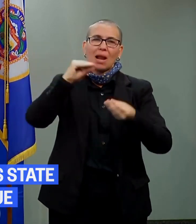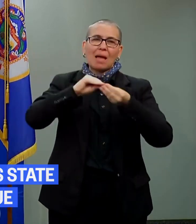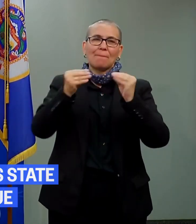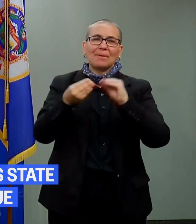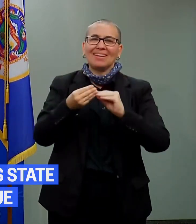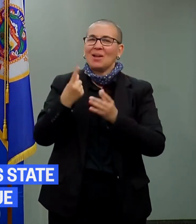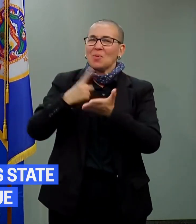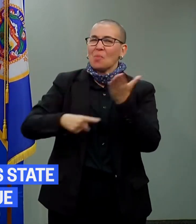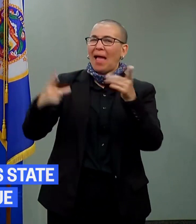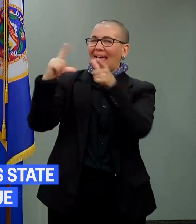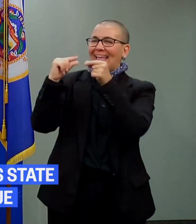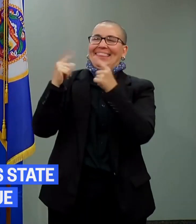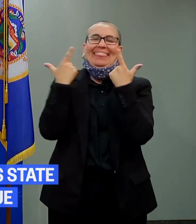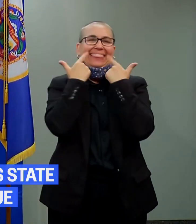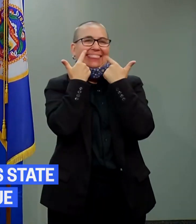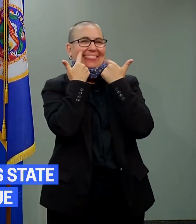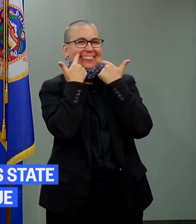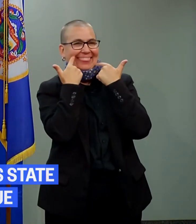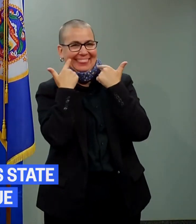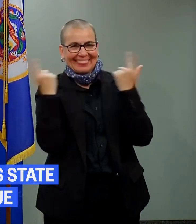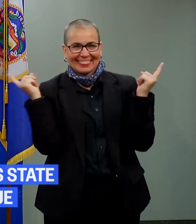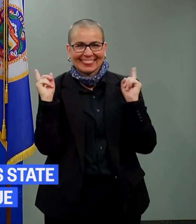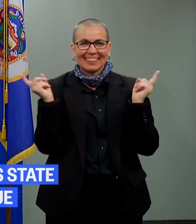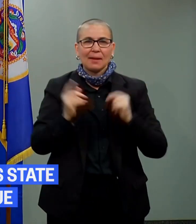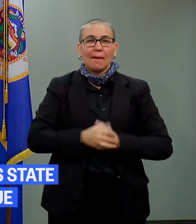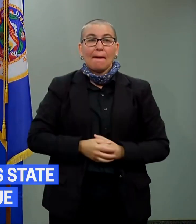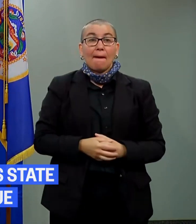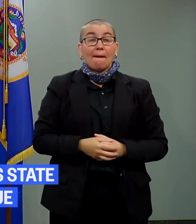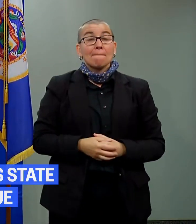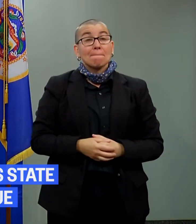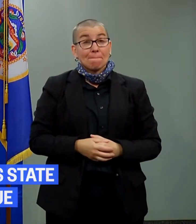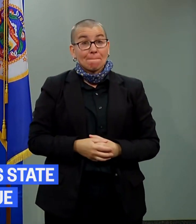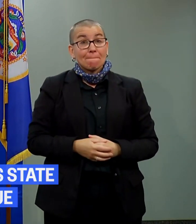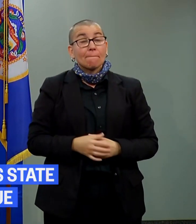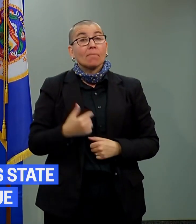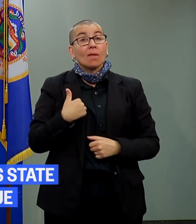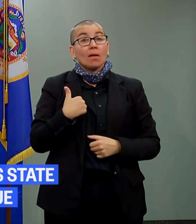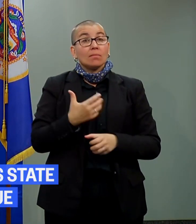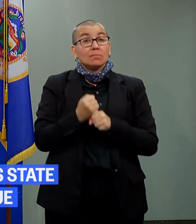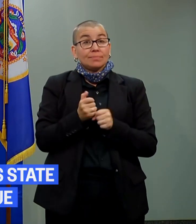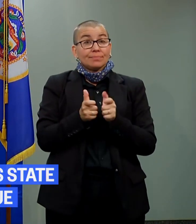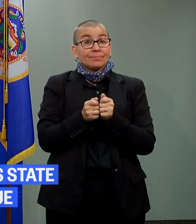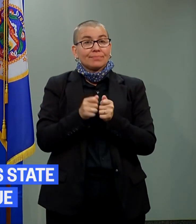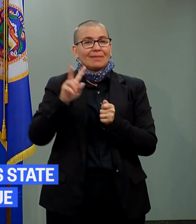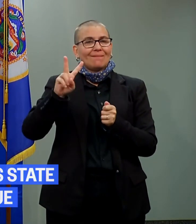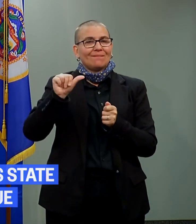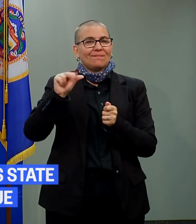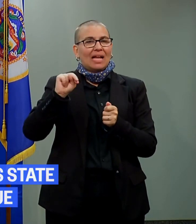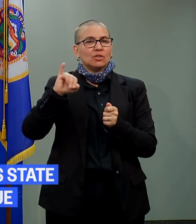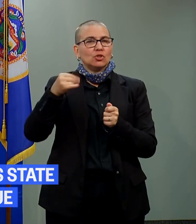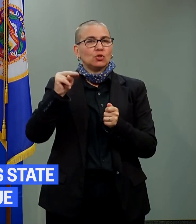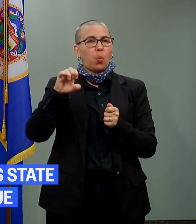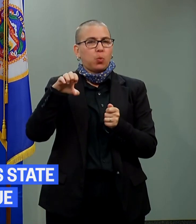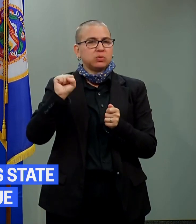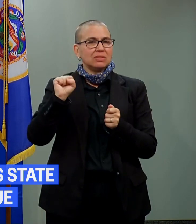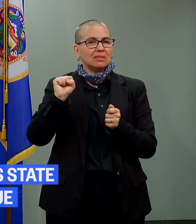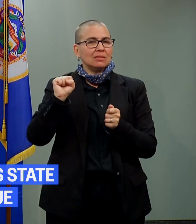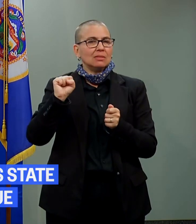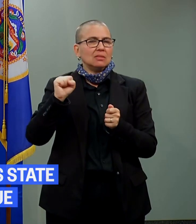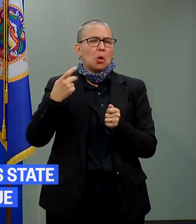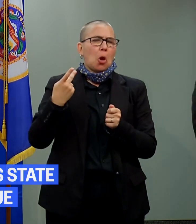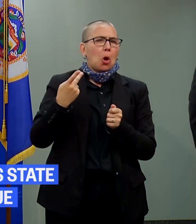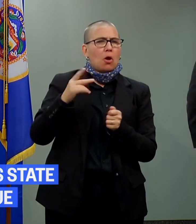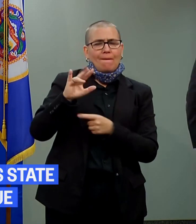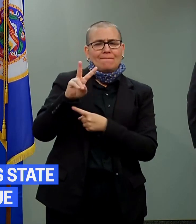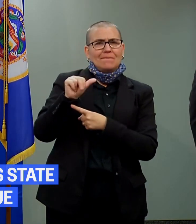Yeah. I got a text from Van Jones, who I had talked to before, and I'm not quite certain how he had